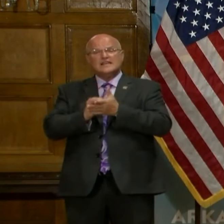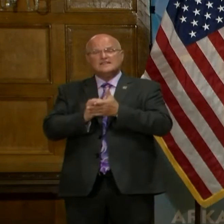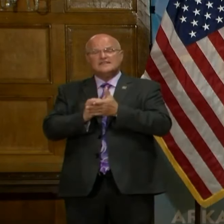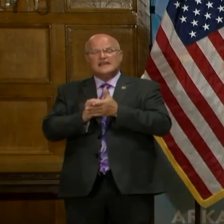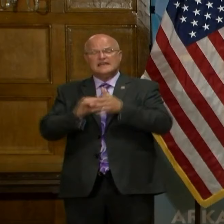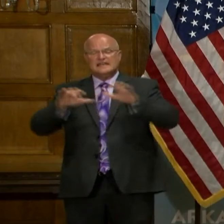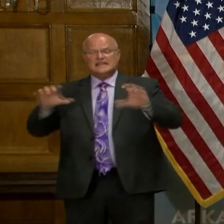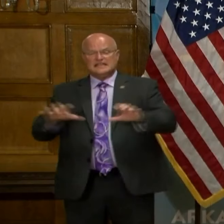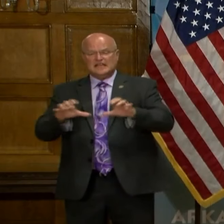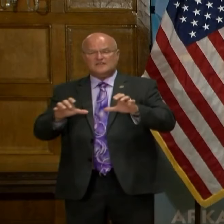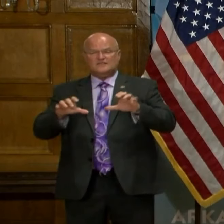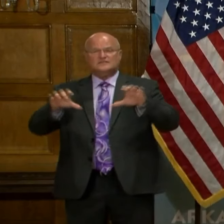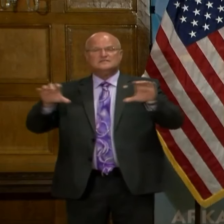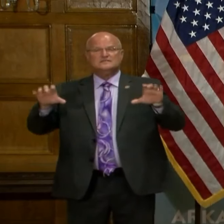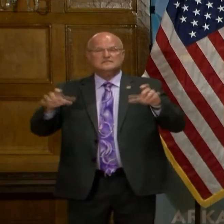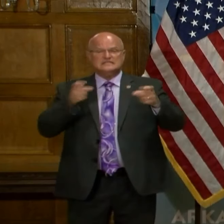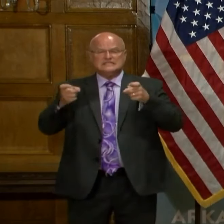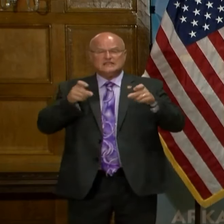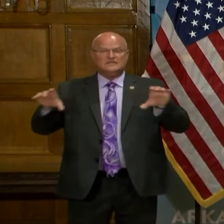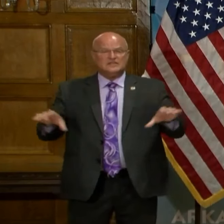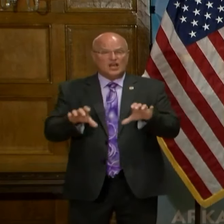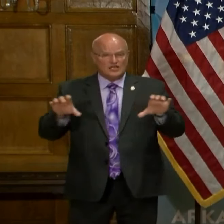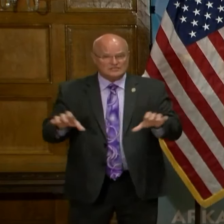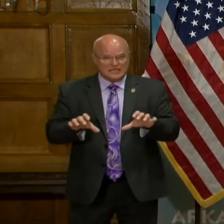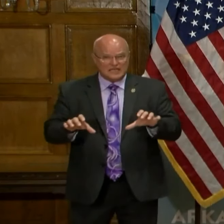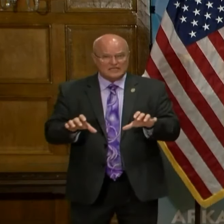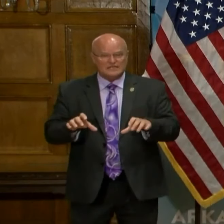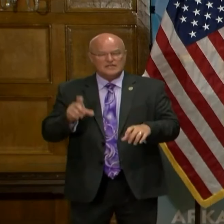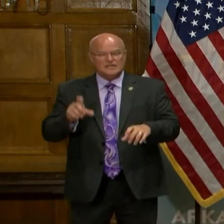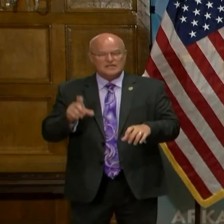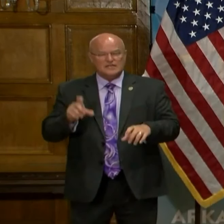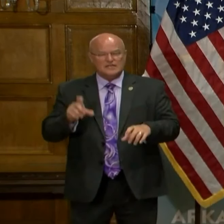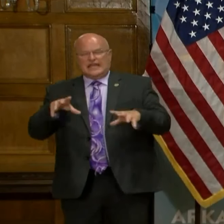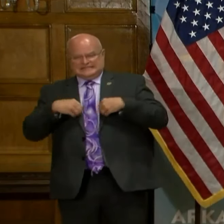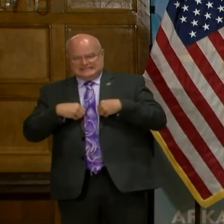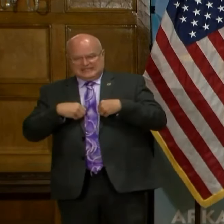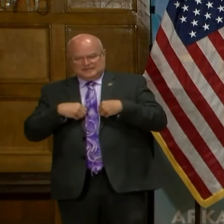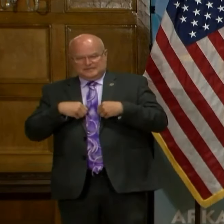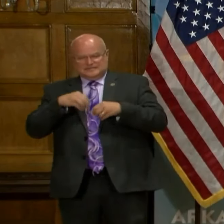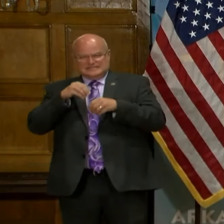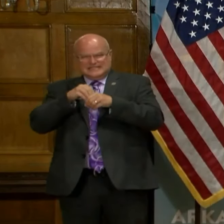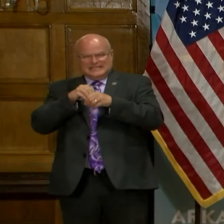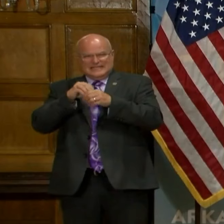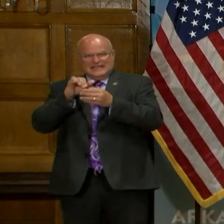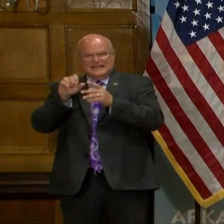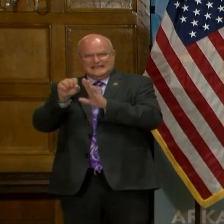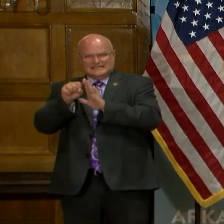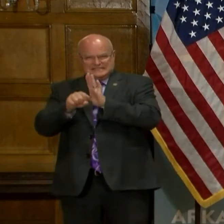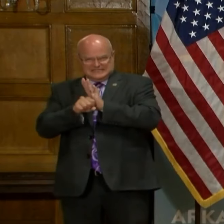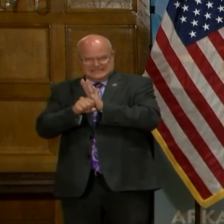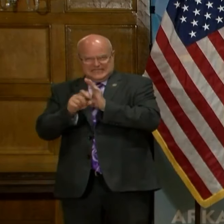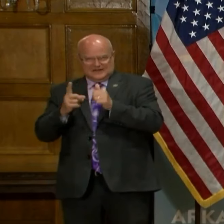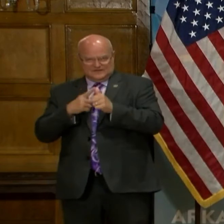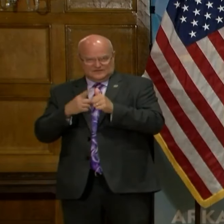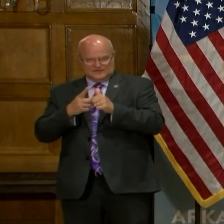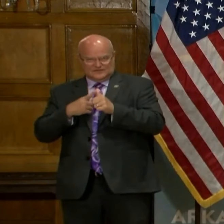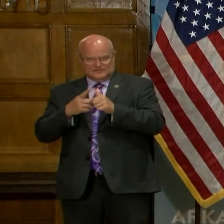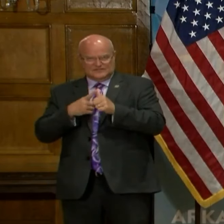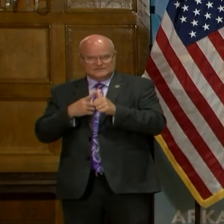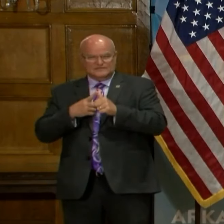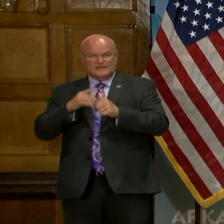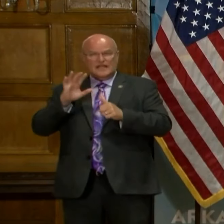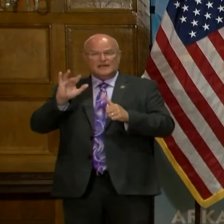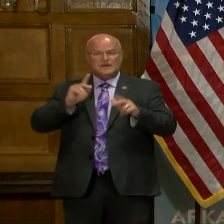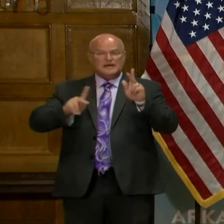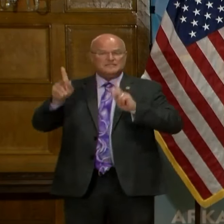govern conduct, there needs to be some level of acceptance of that in the state and by